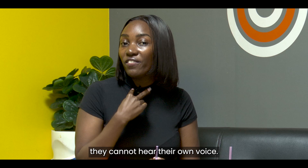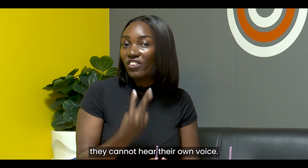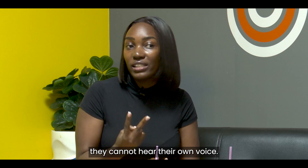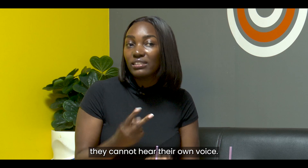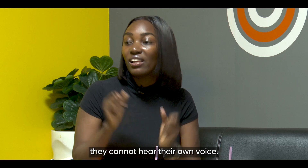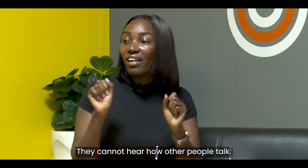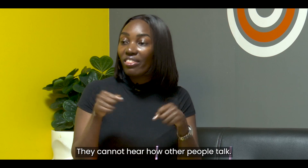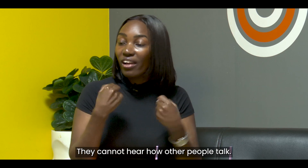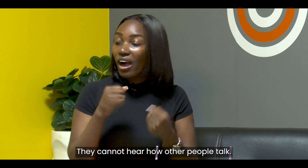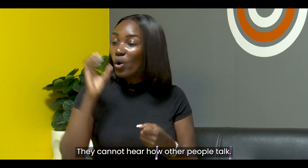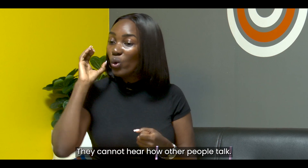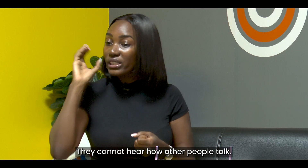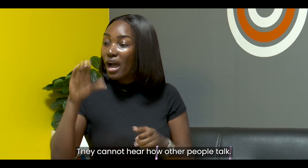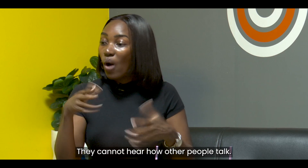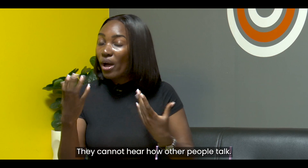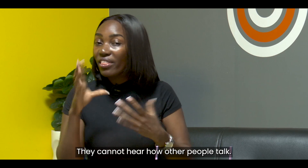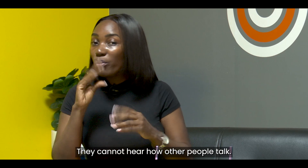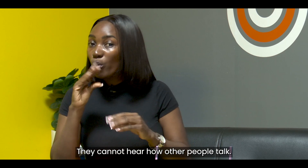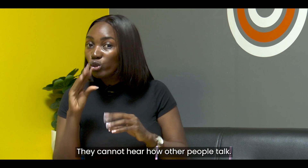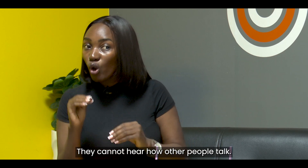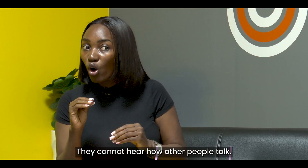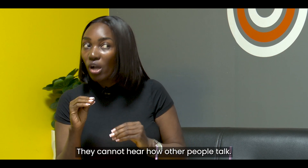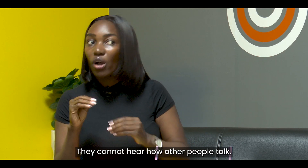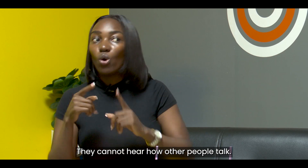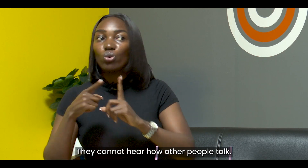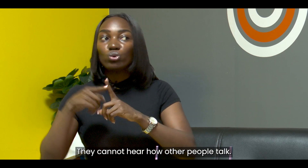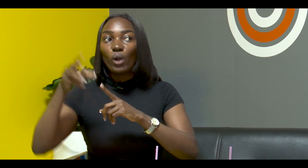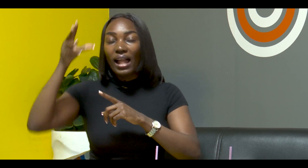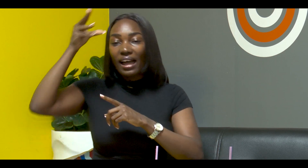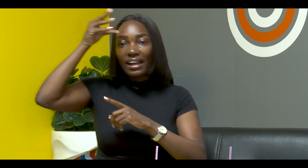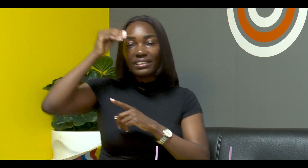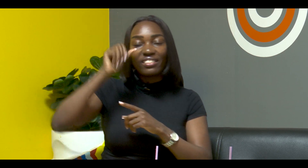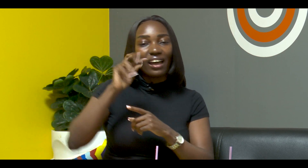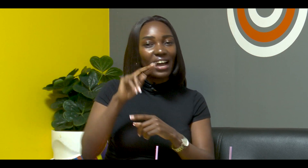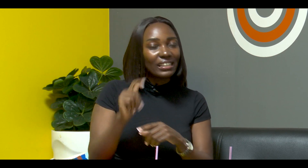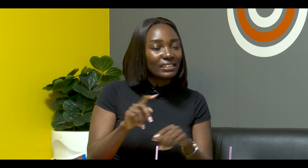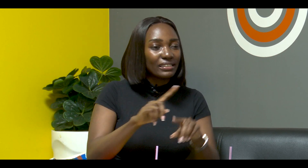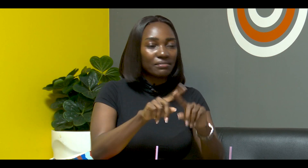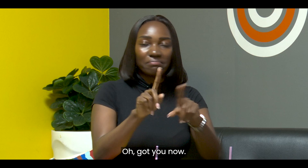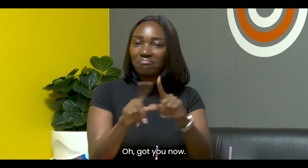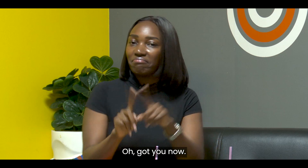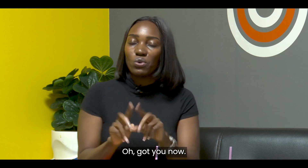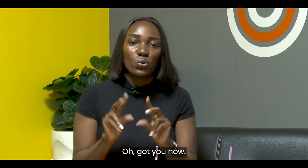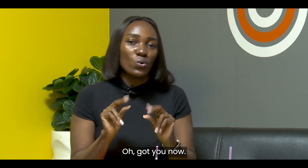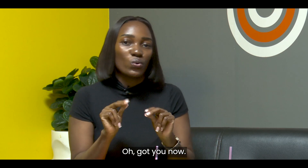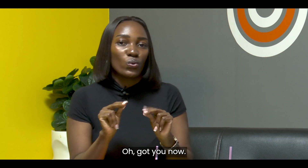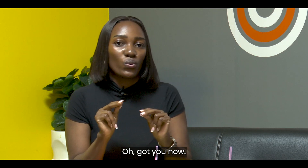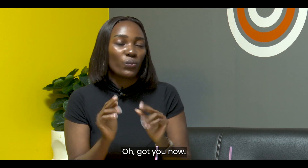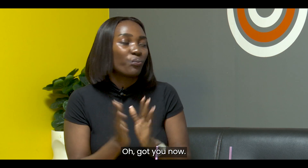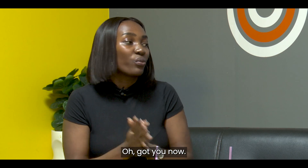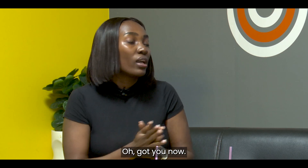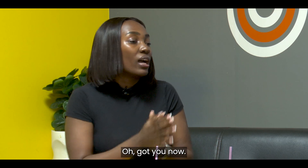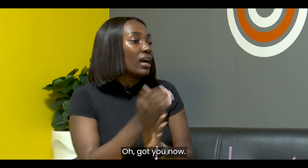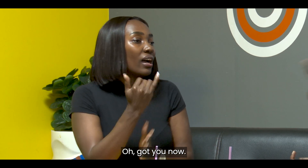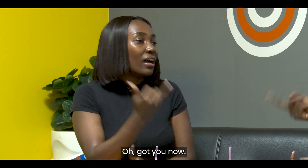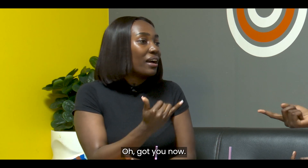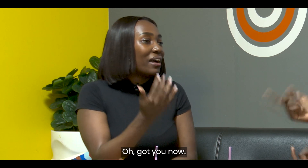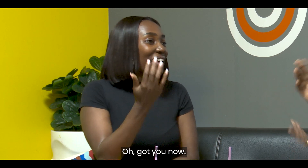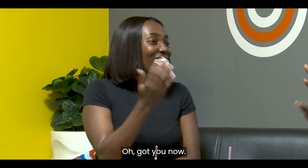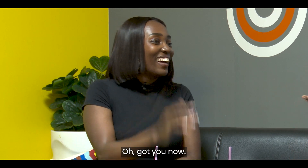voice. They cannot hear how other people talk to learn the accent. Oh, got you now.